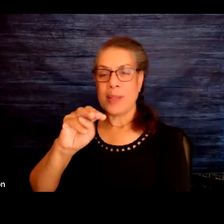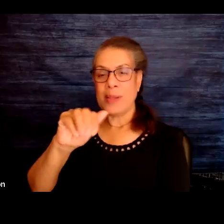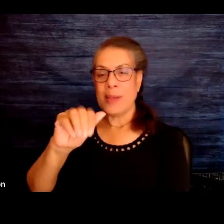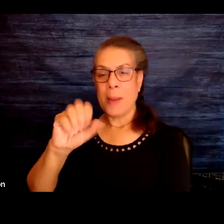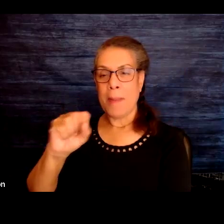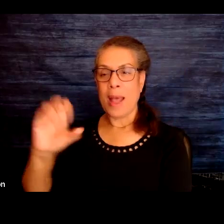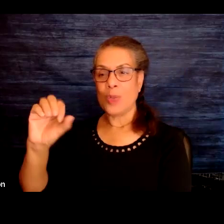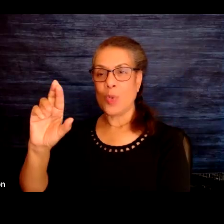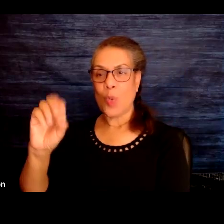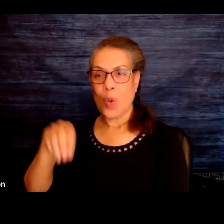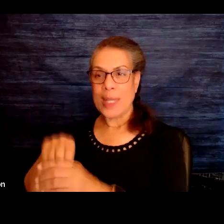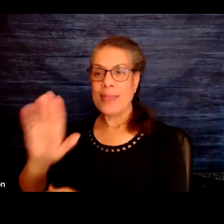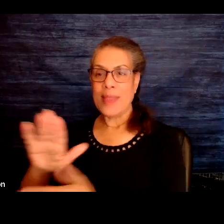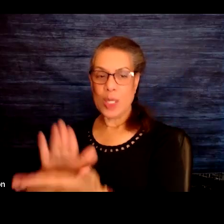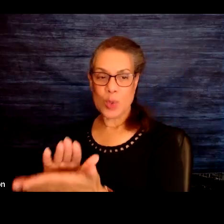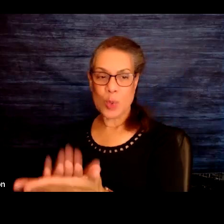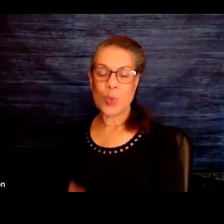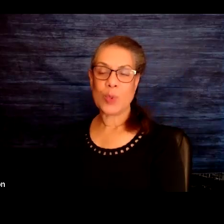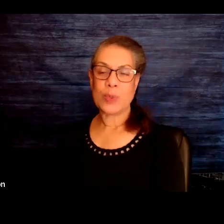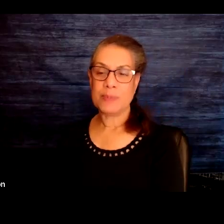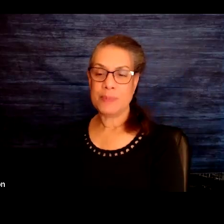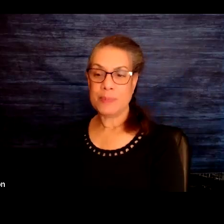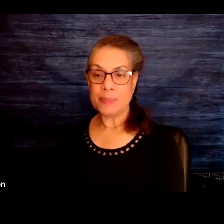their respective schools.